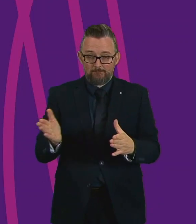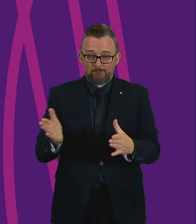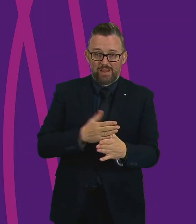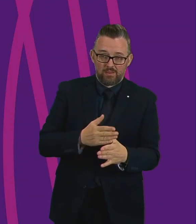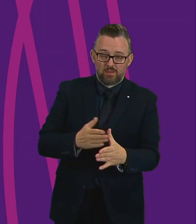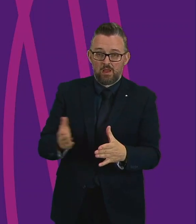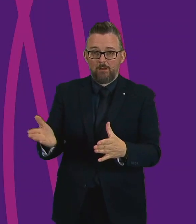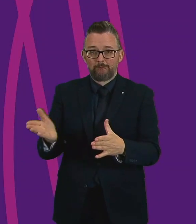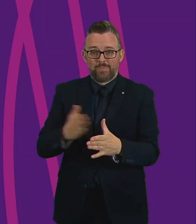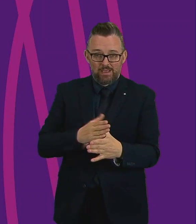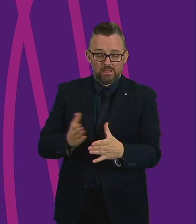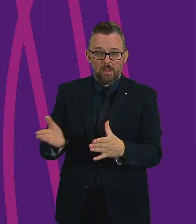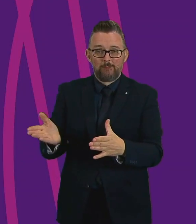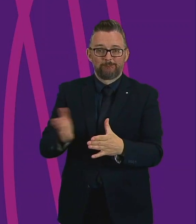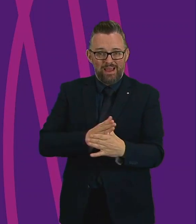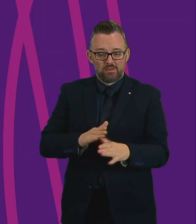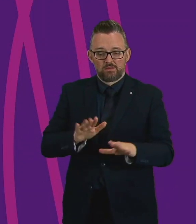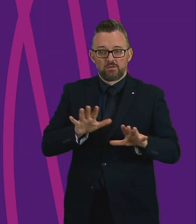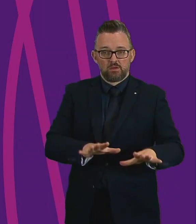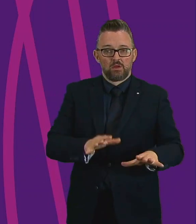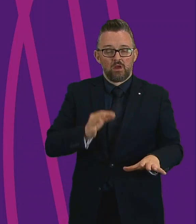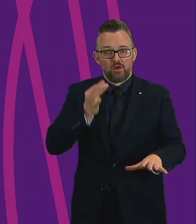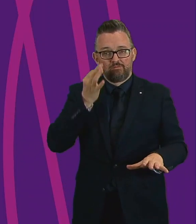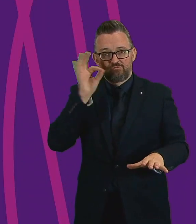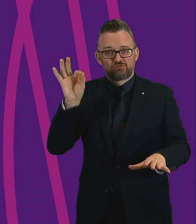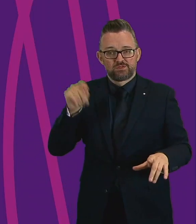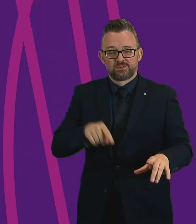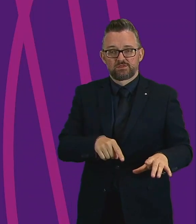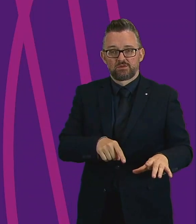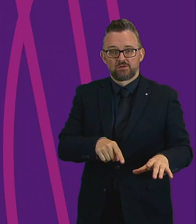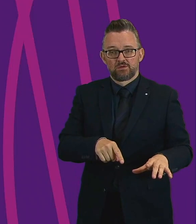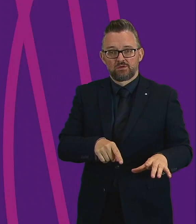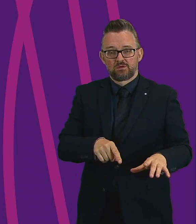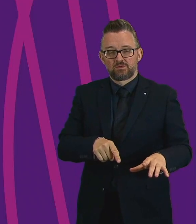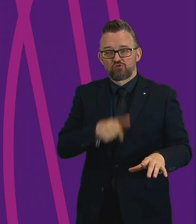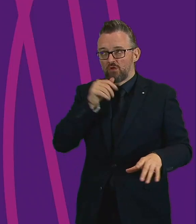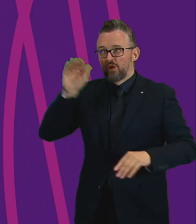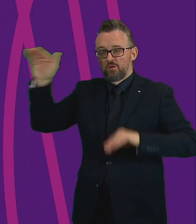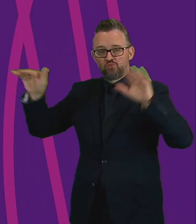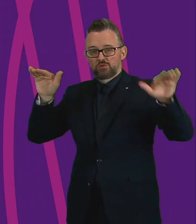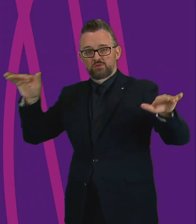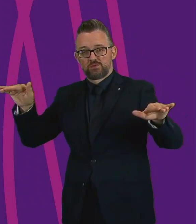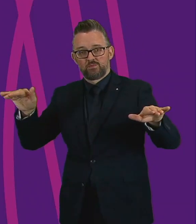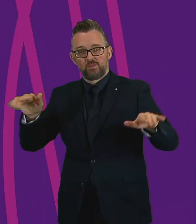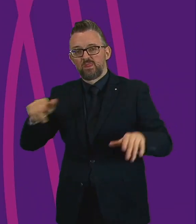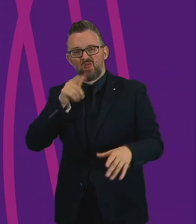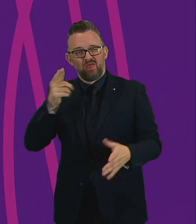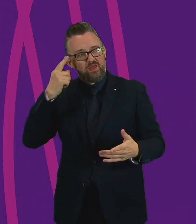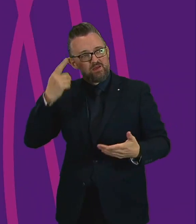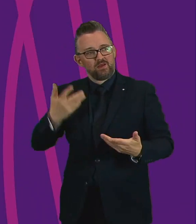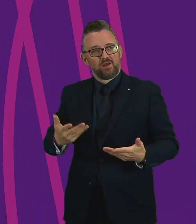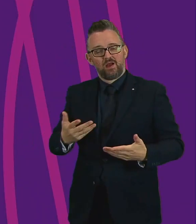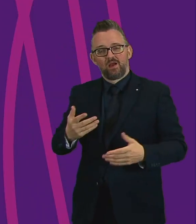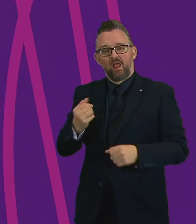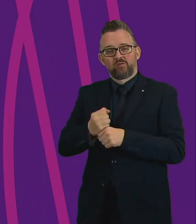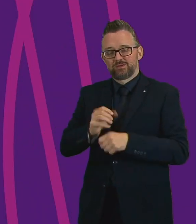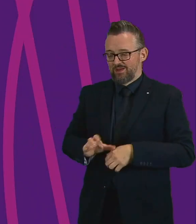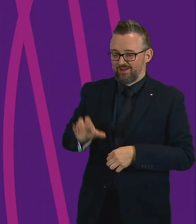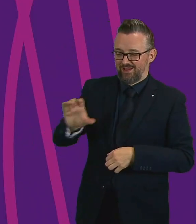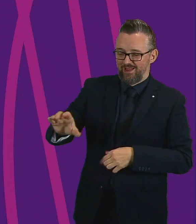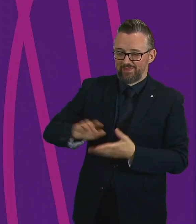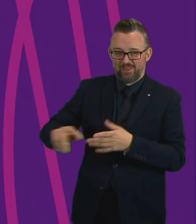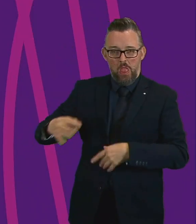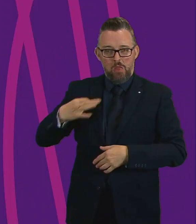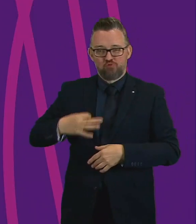repatriated to French shores. It is not simply the state putting money in for the profiteers to